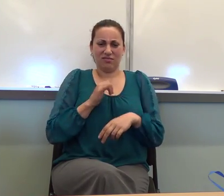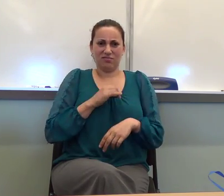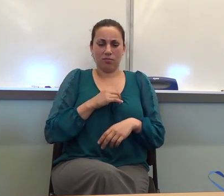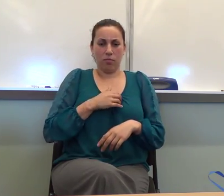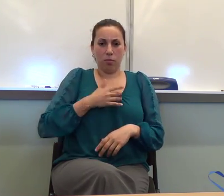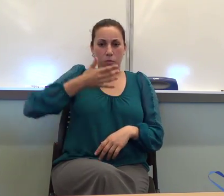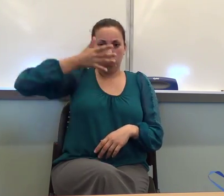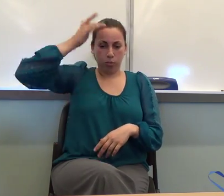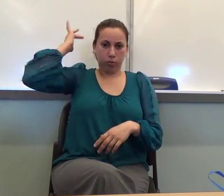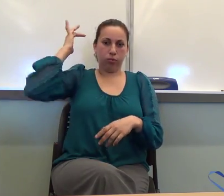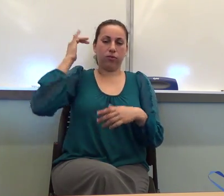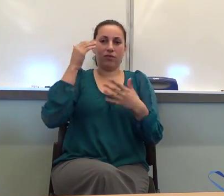mind.